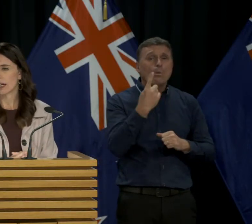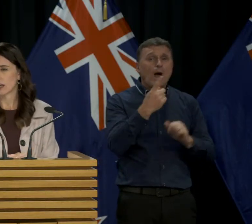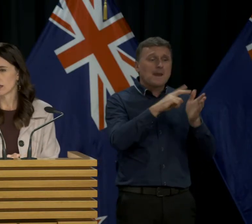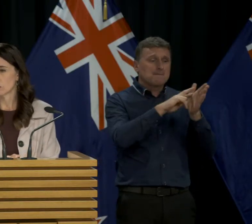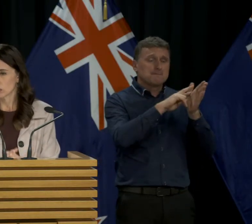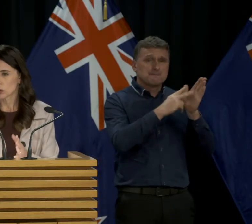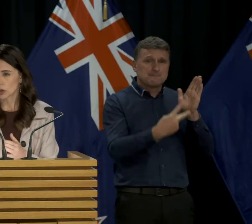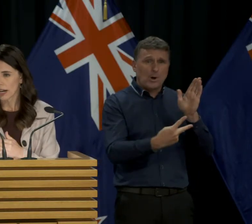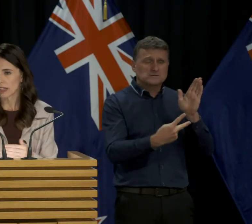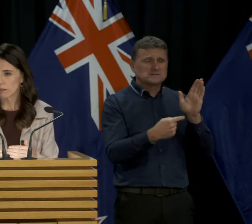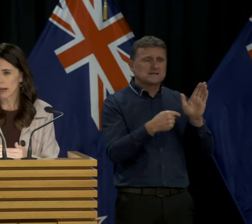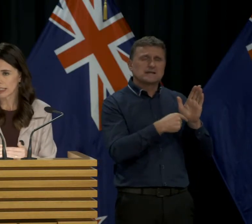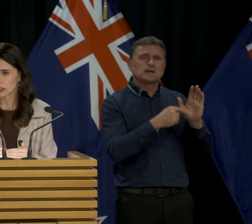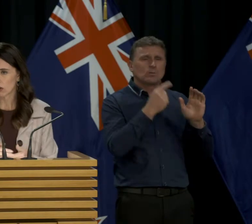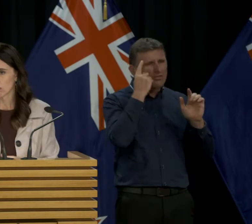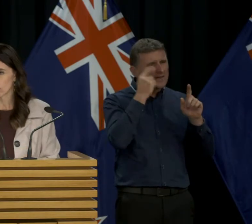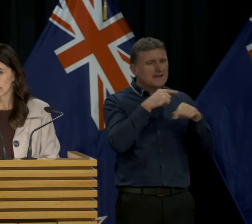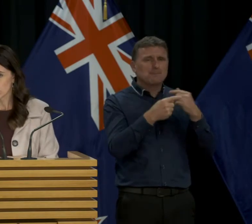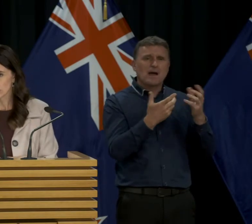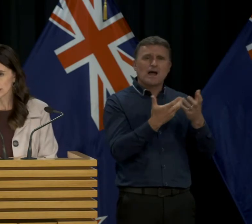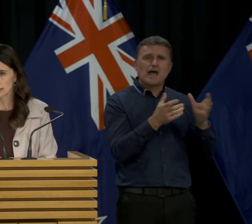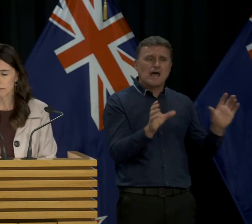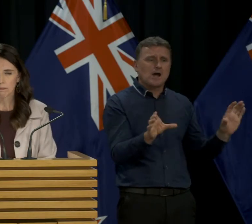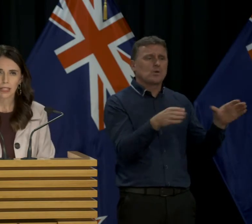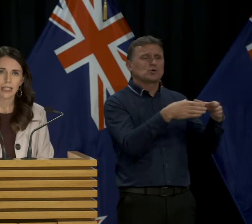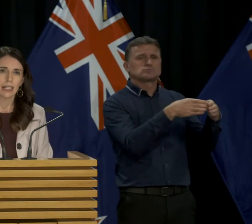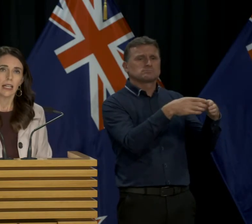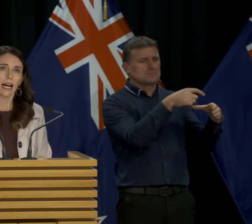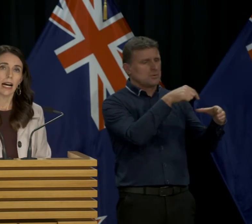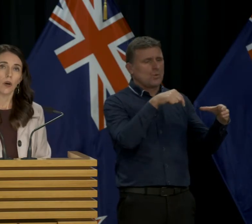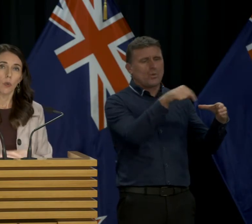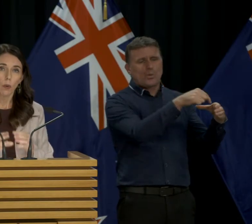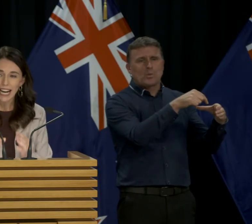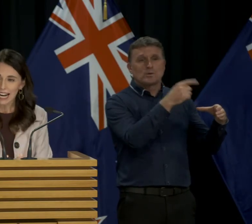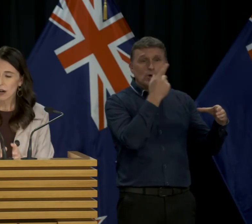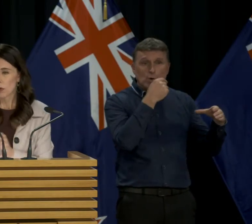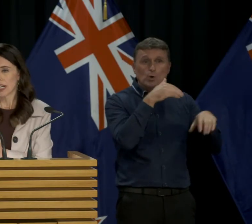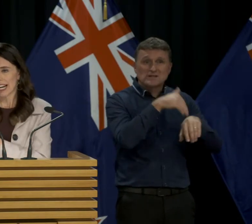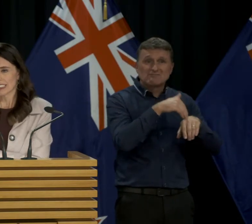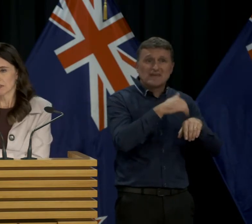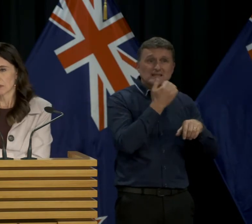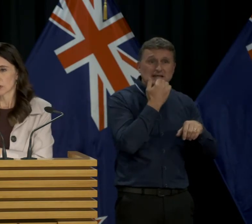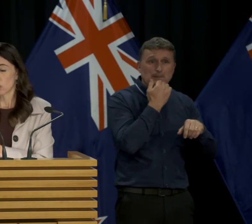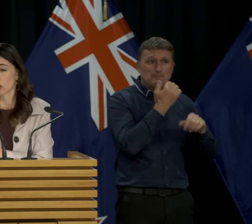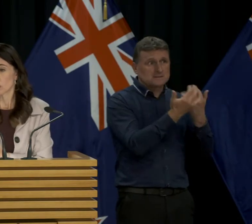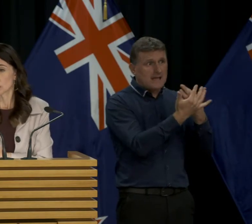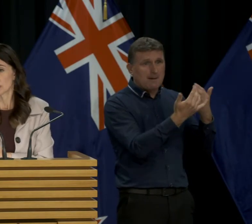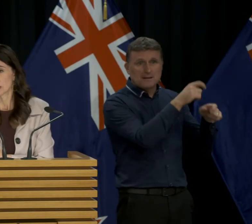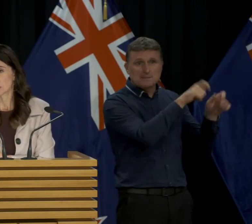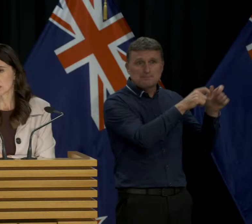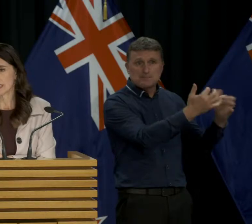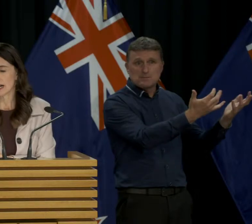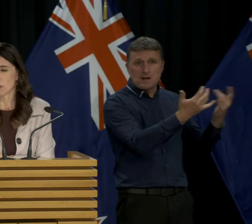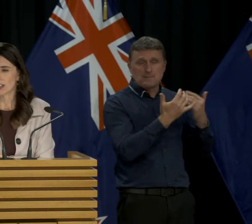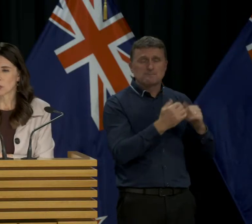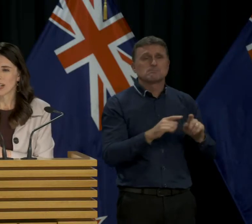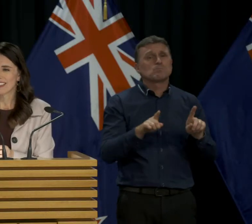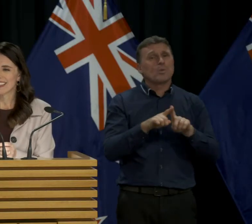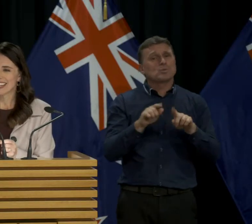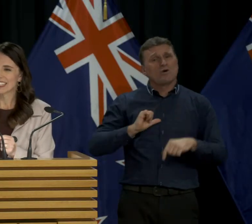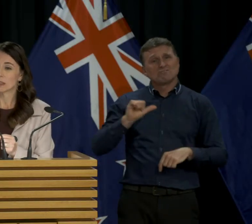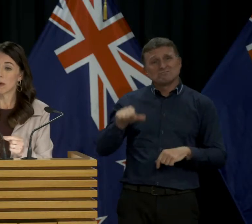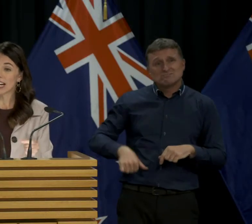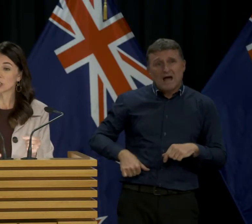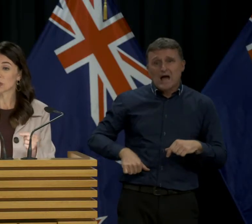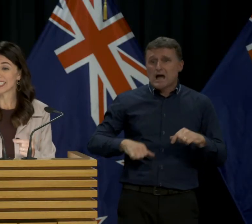cohorting will also have an impact on numbers. We are working actively with the horticultural industry around